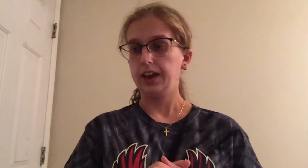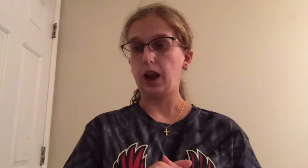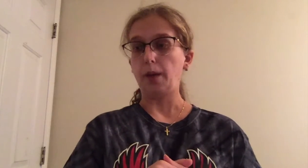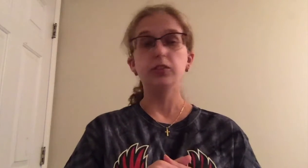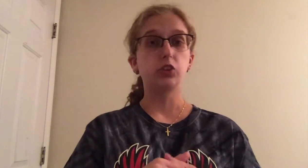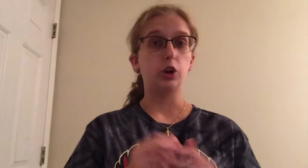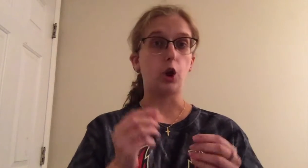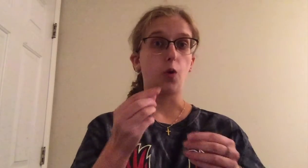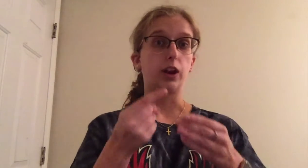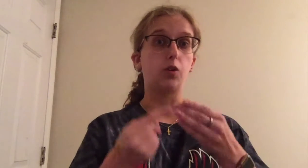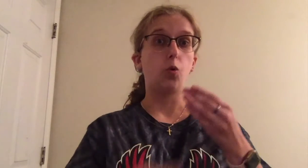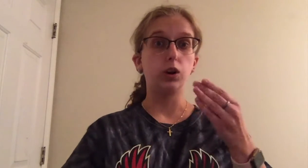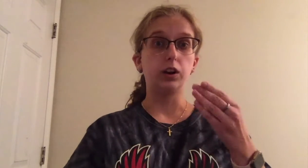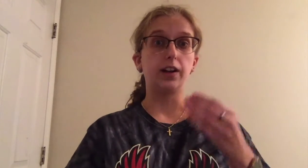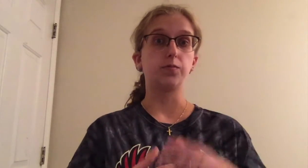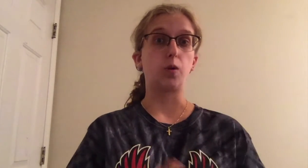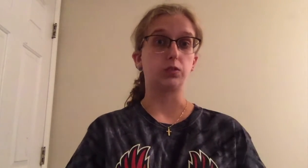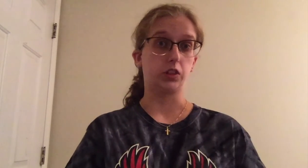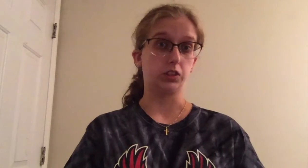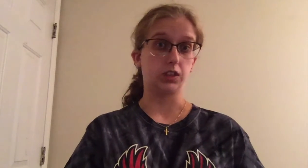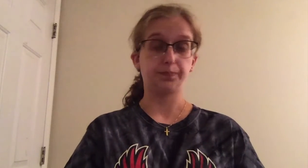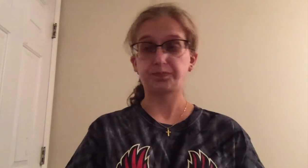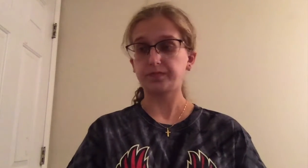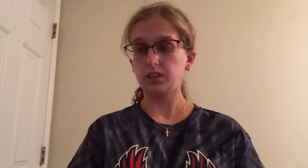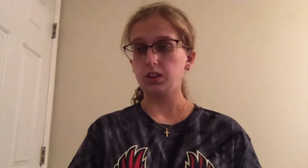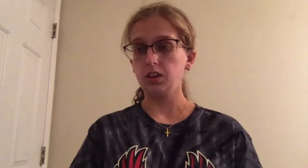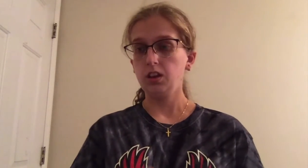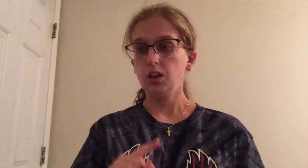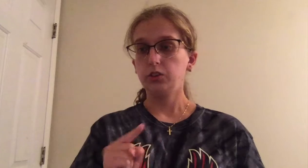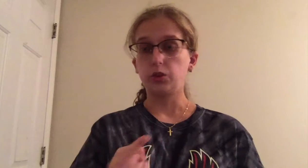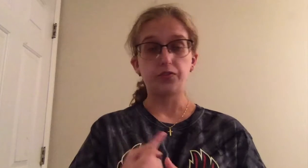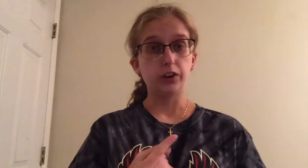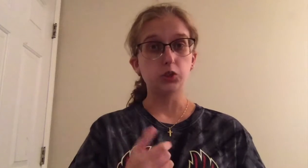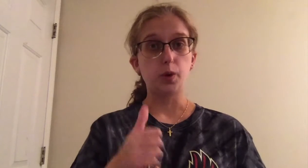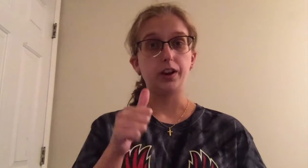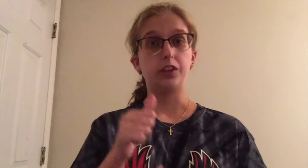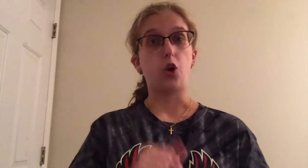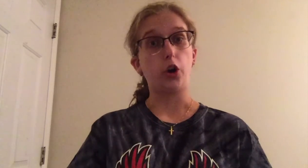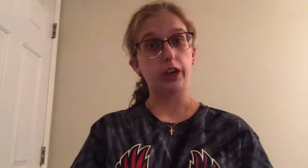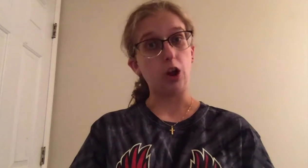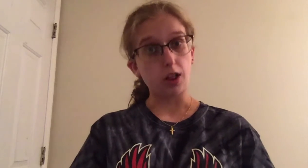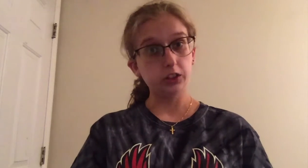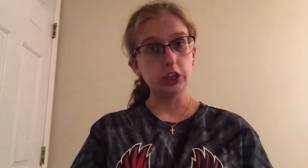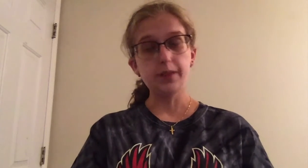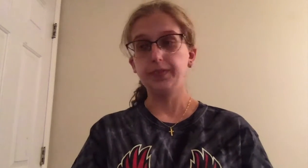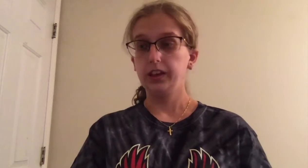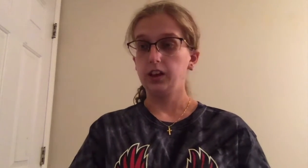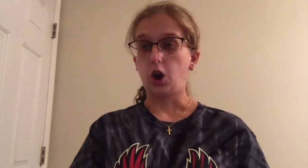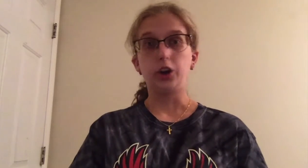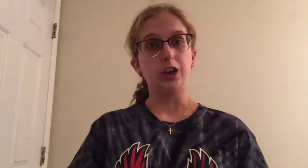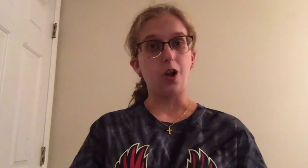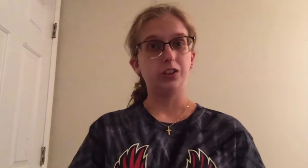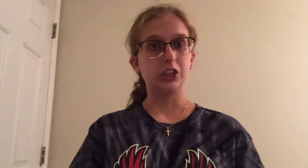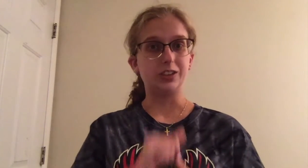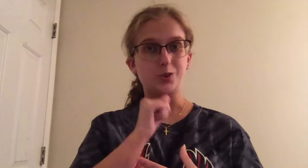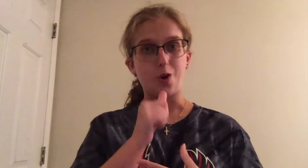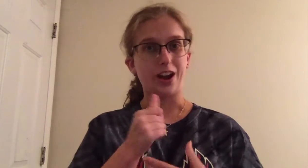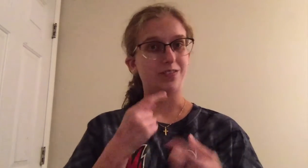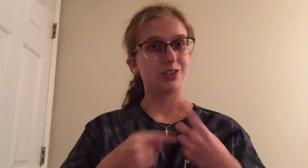I'm just going to go in order of what was listed. So the first one is archaeology. Archaeology does not have a sign,